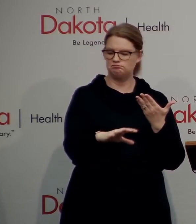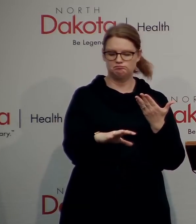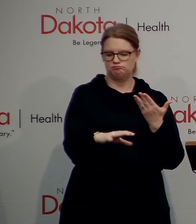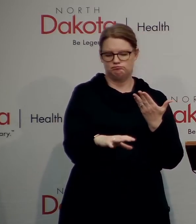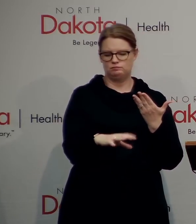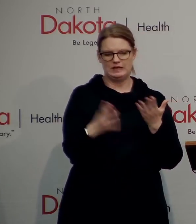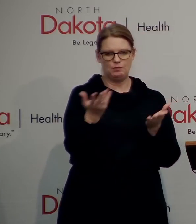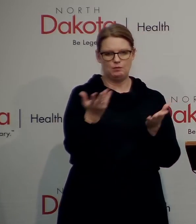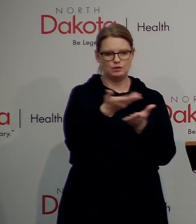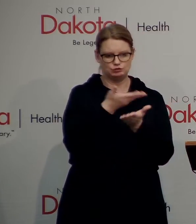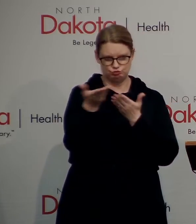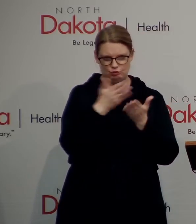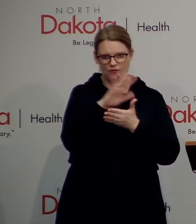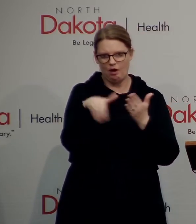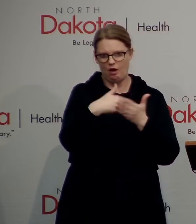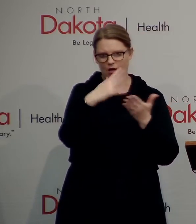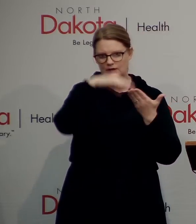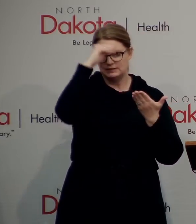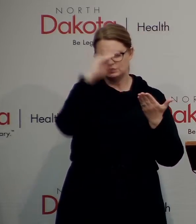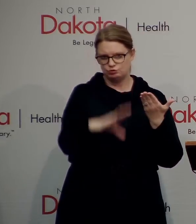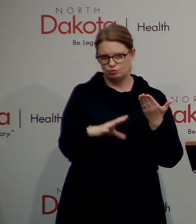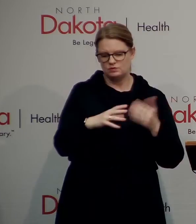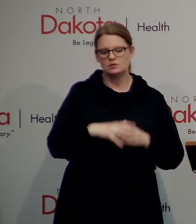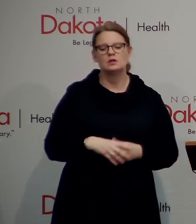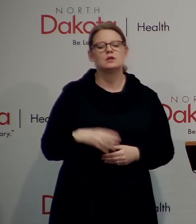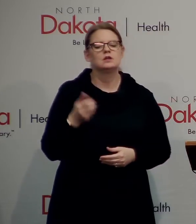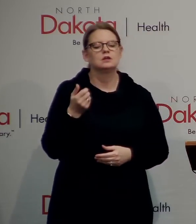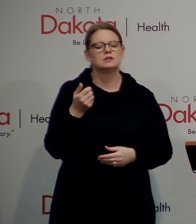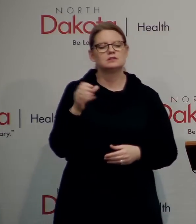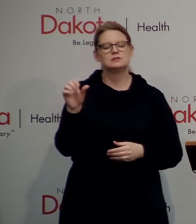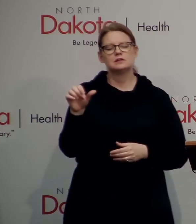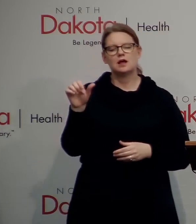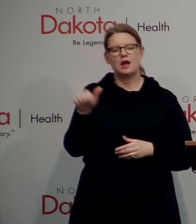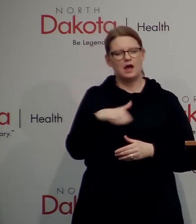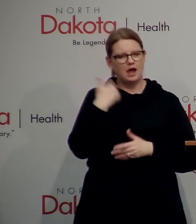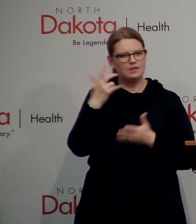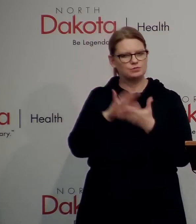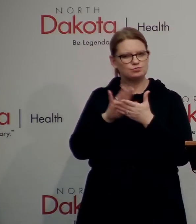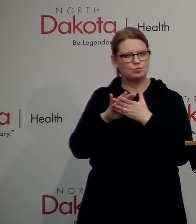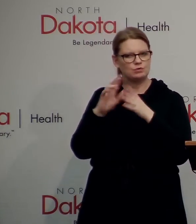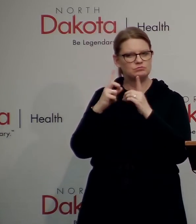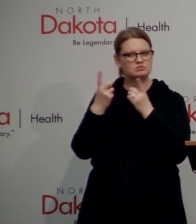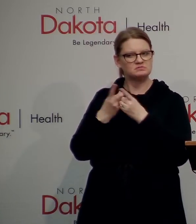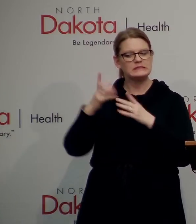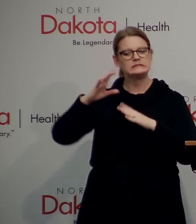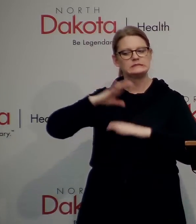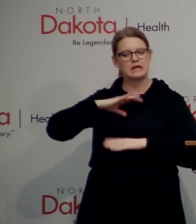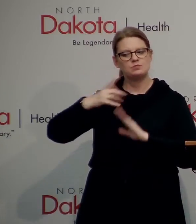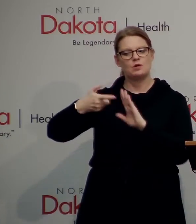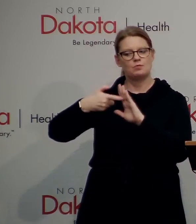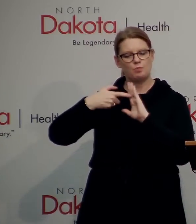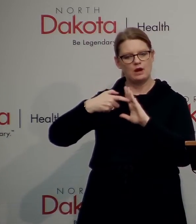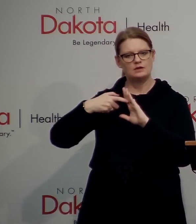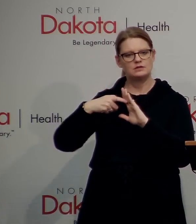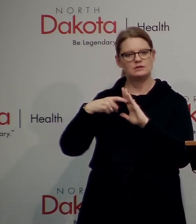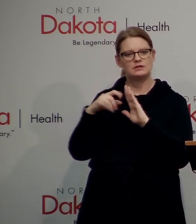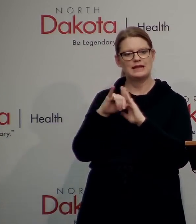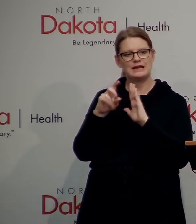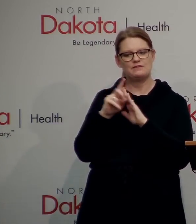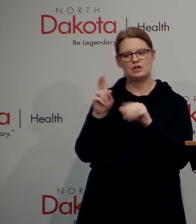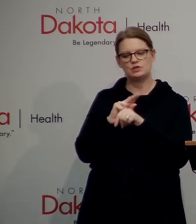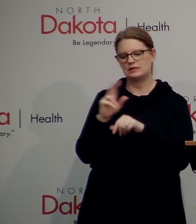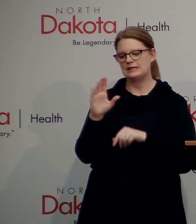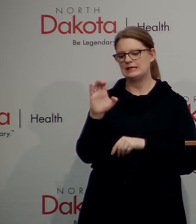all students. There are a few other school districts that meet the criteria that are identified using